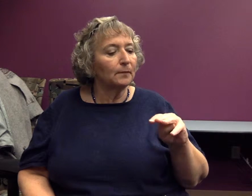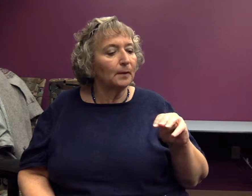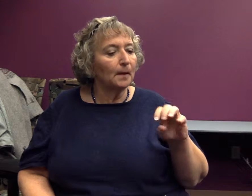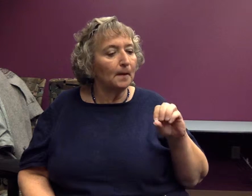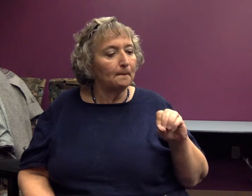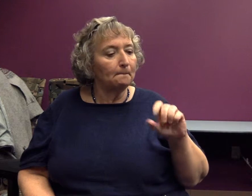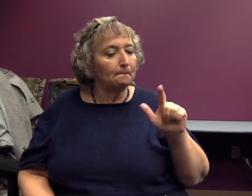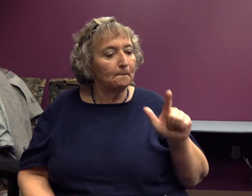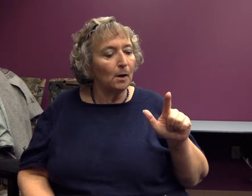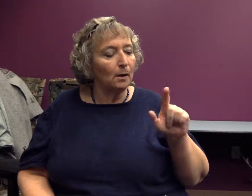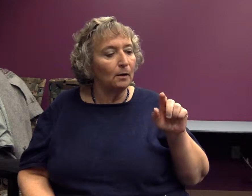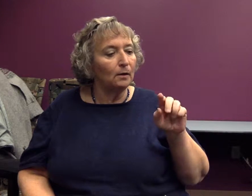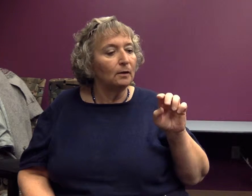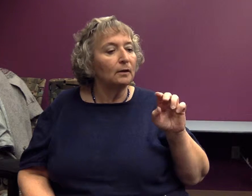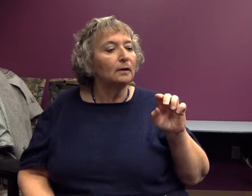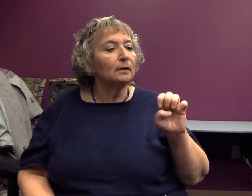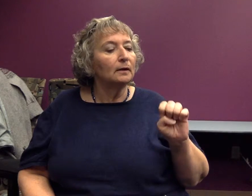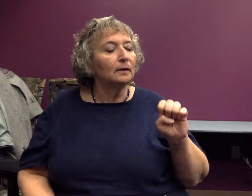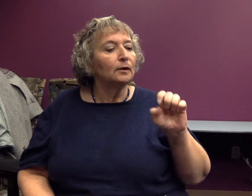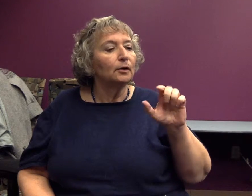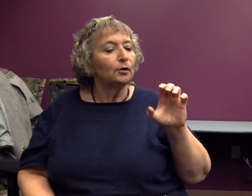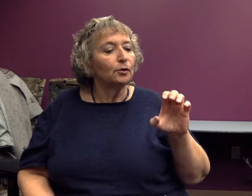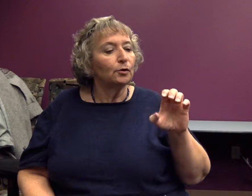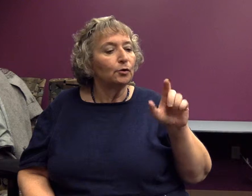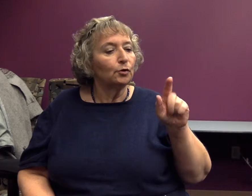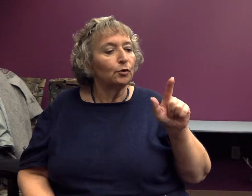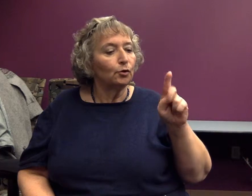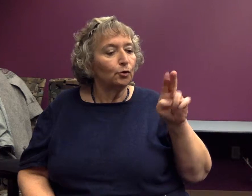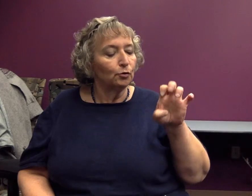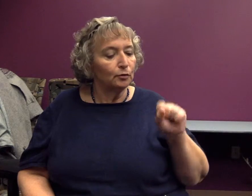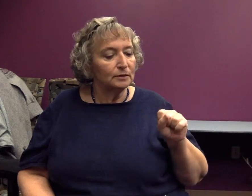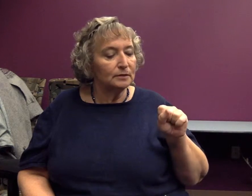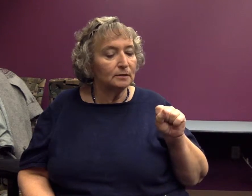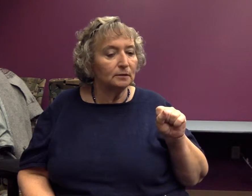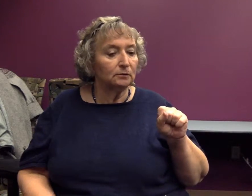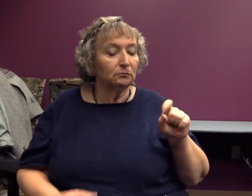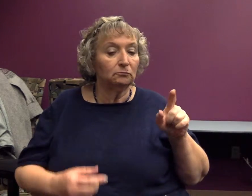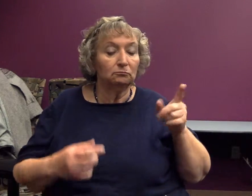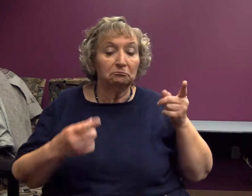get whatever you're trying to get off that plate or to get it clean.